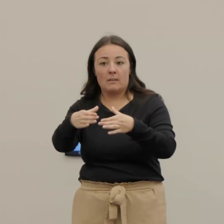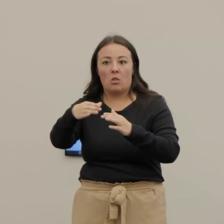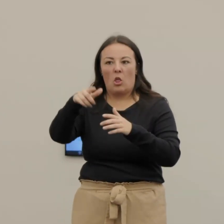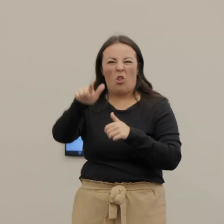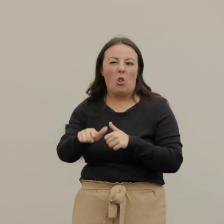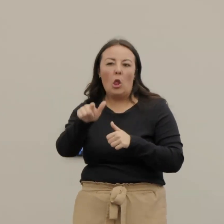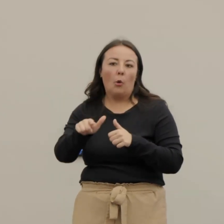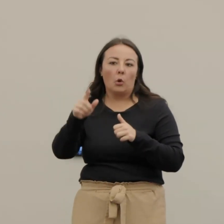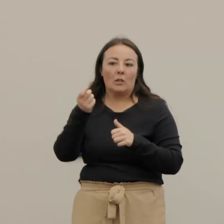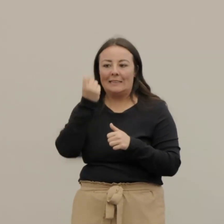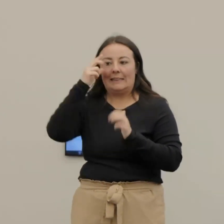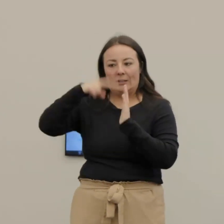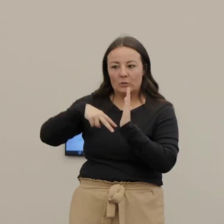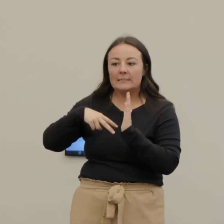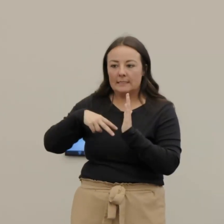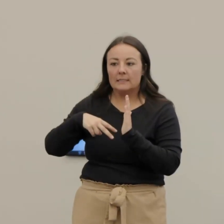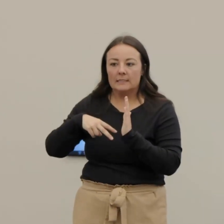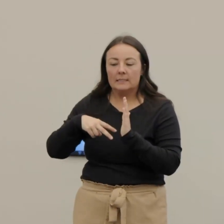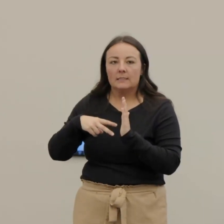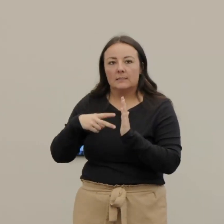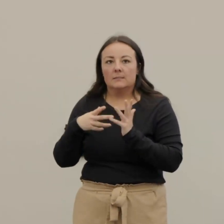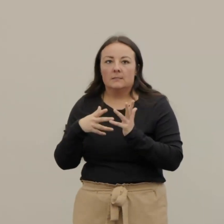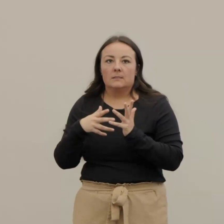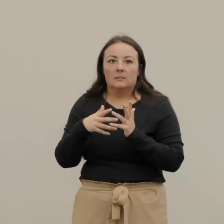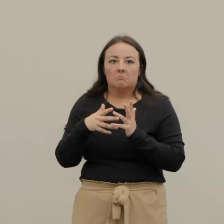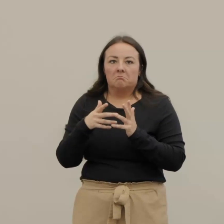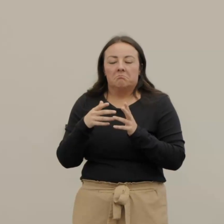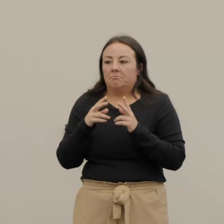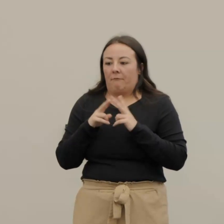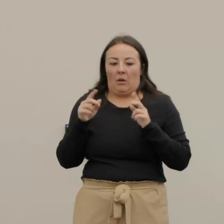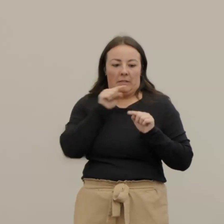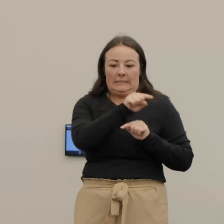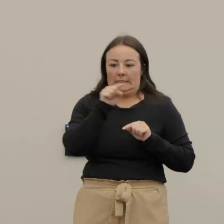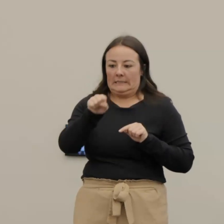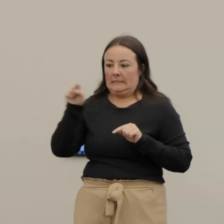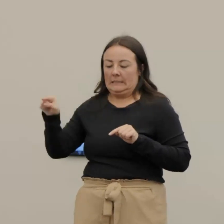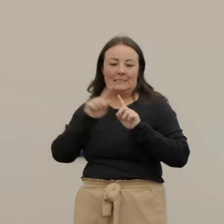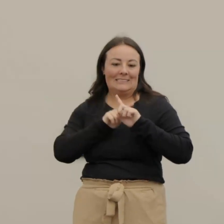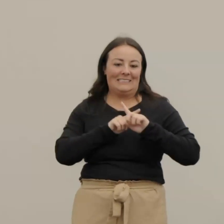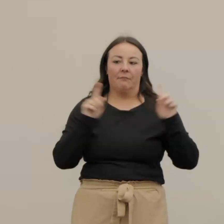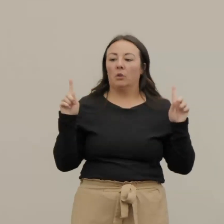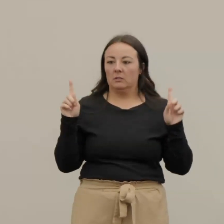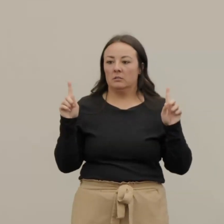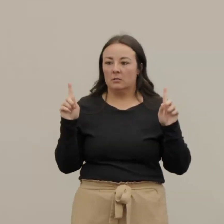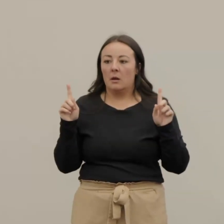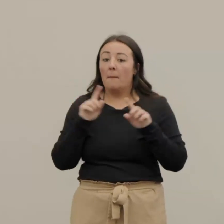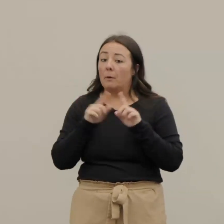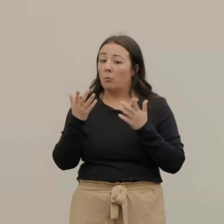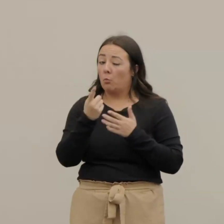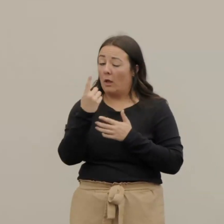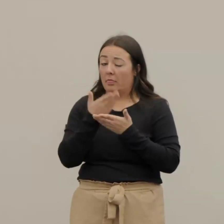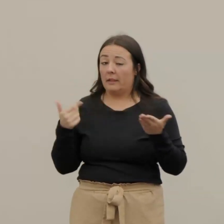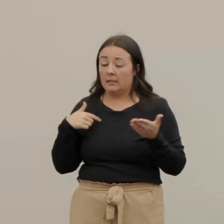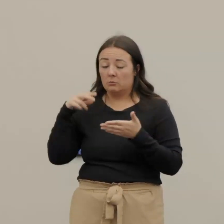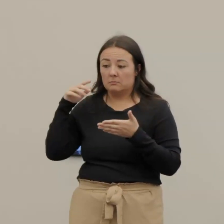different, and they're very different. But one of the things found in this study that was done by